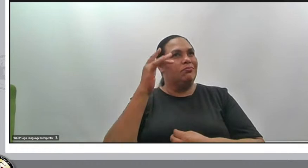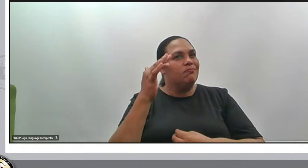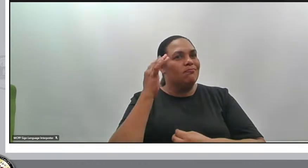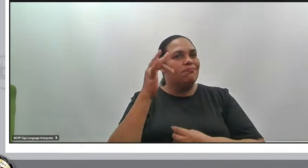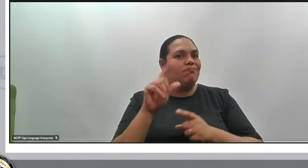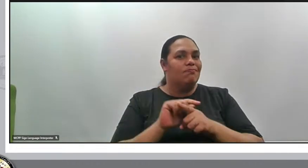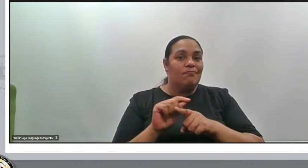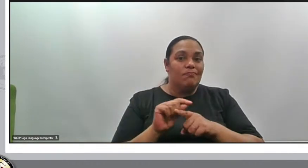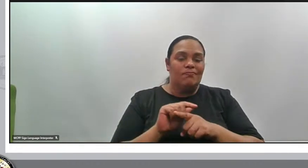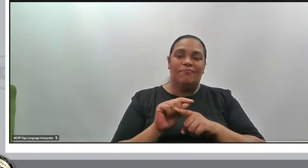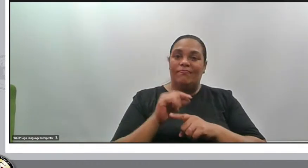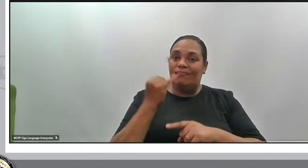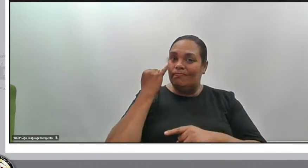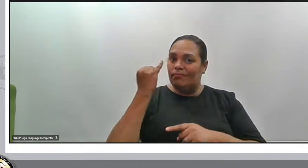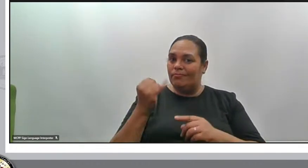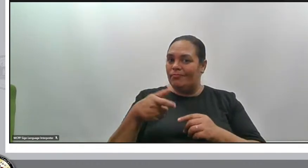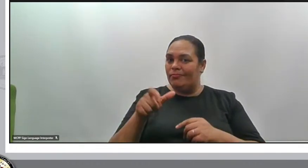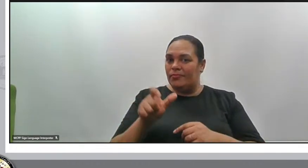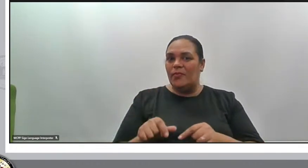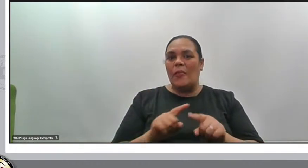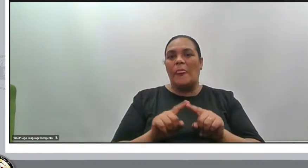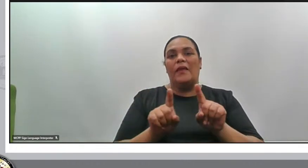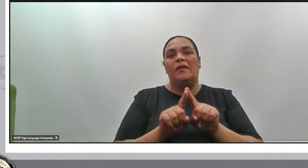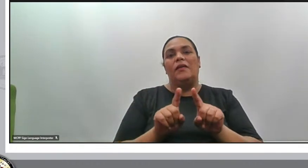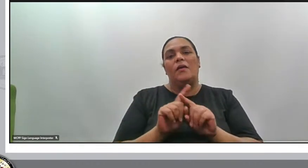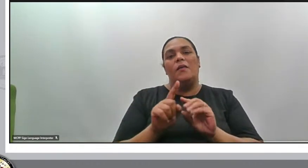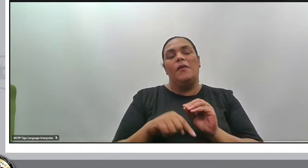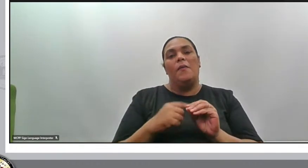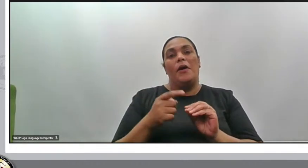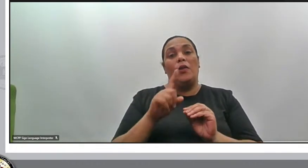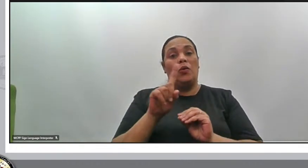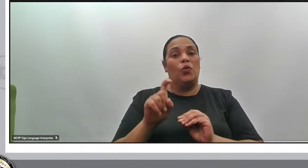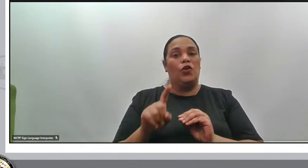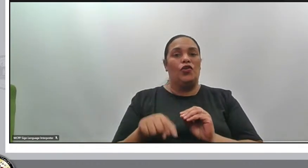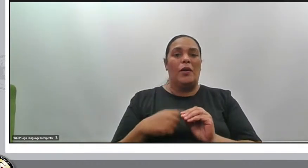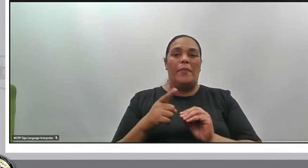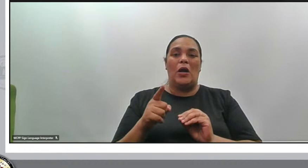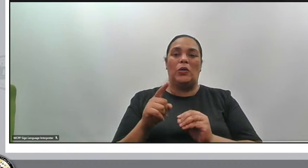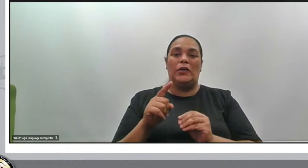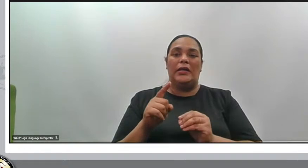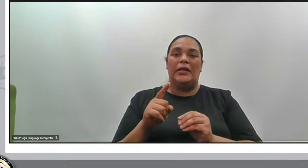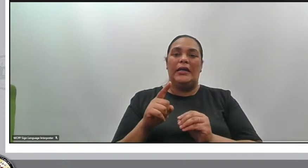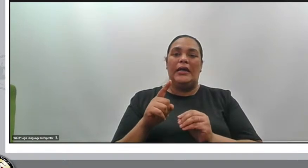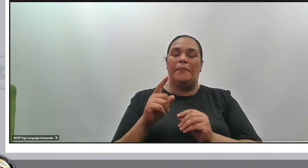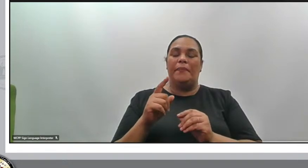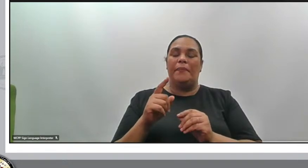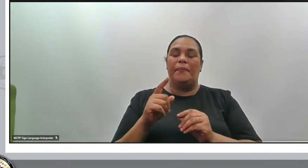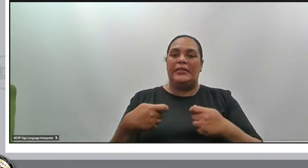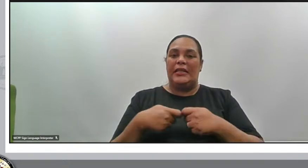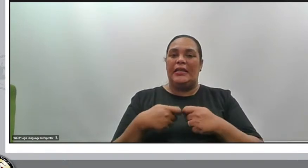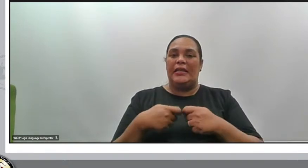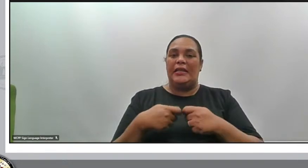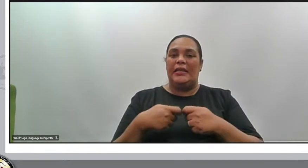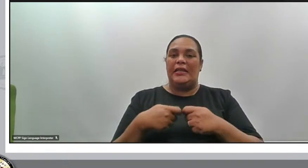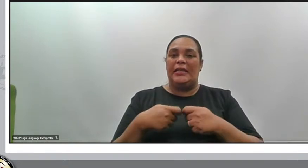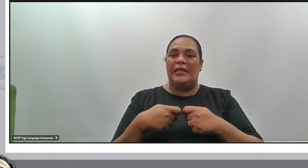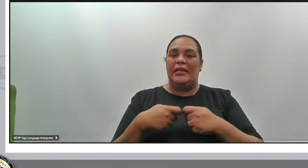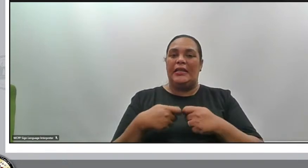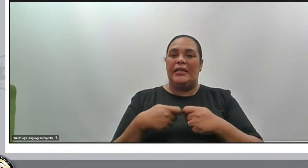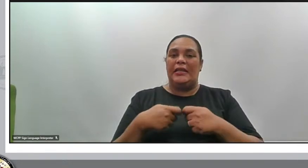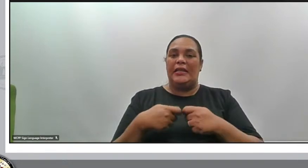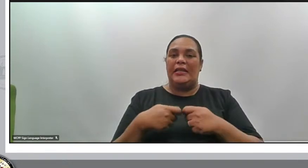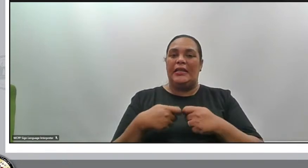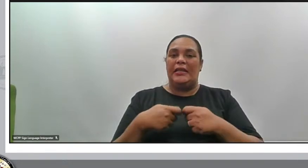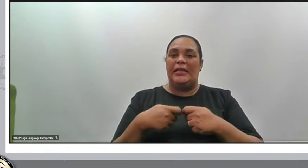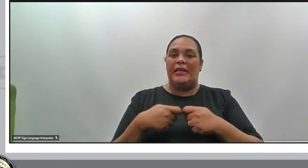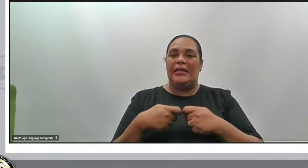training initiatives, Chair. With regard to the question on the incentive reward policy, I'm going to ask Ms. Carolyn Prakasan